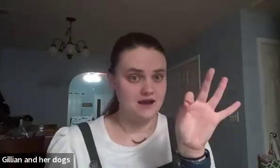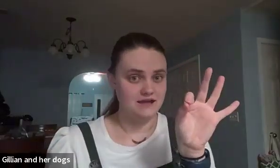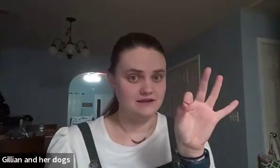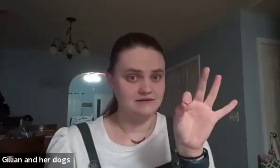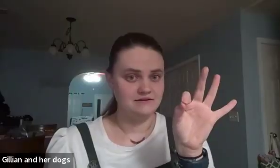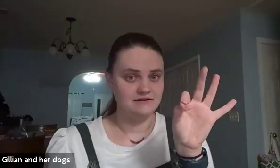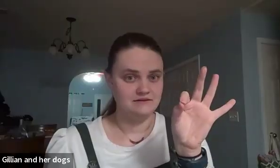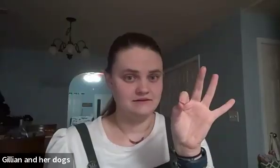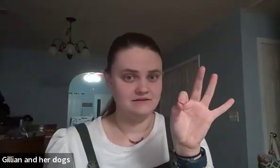29,